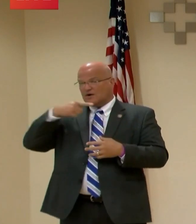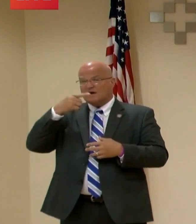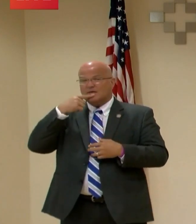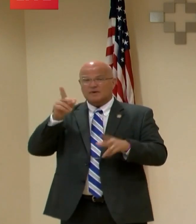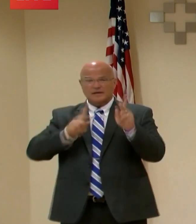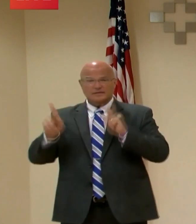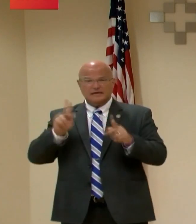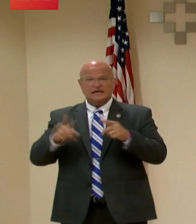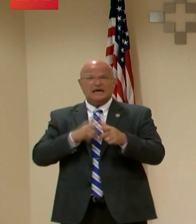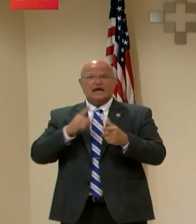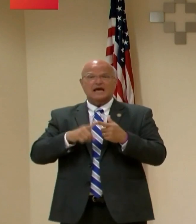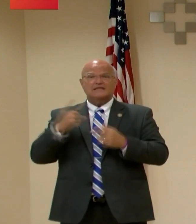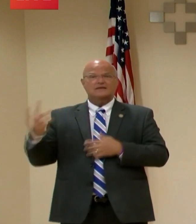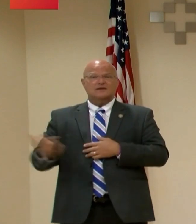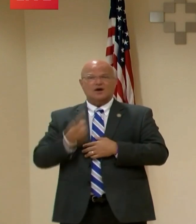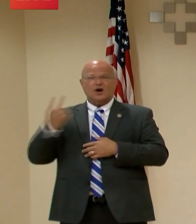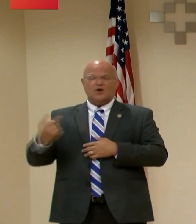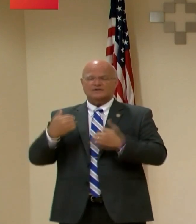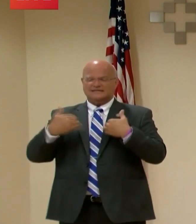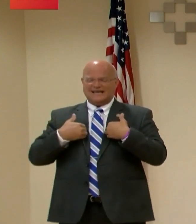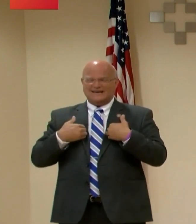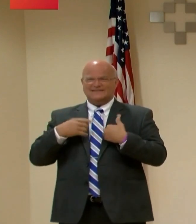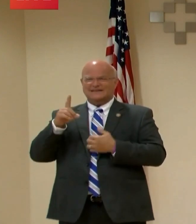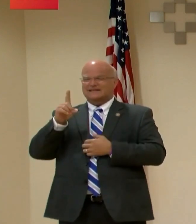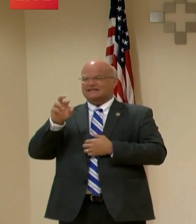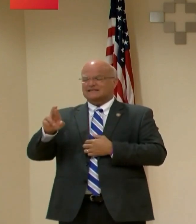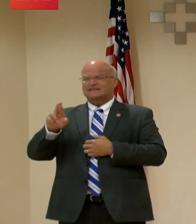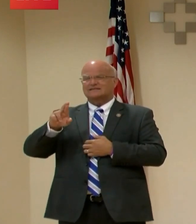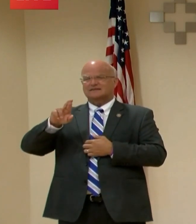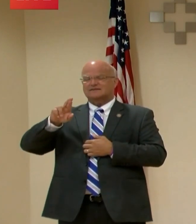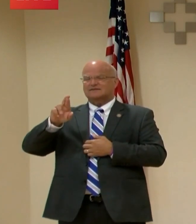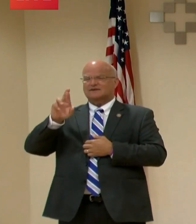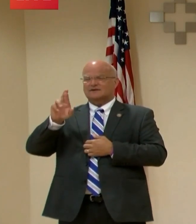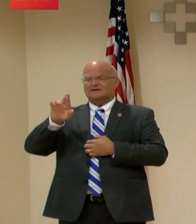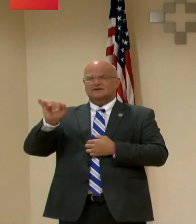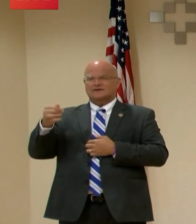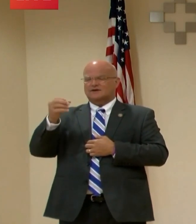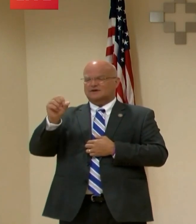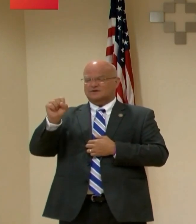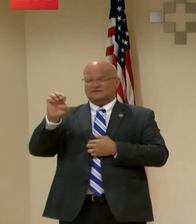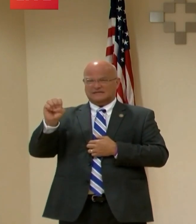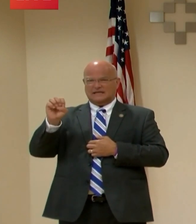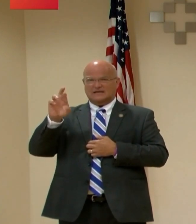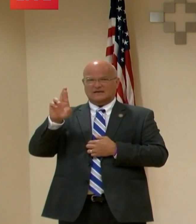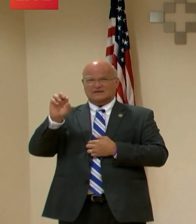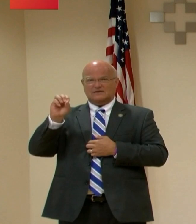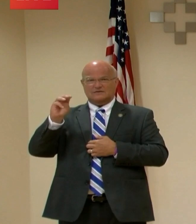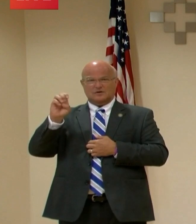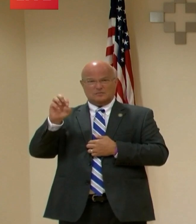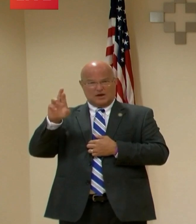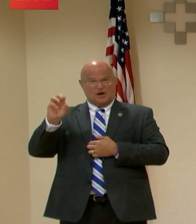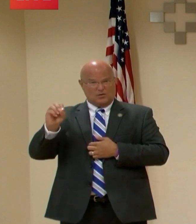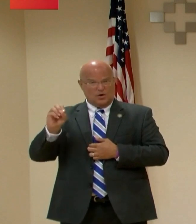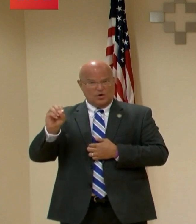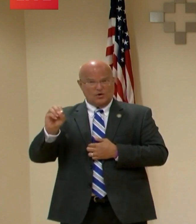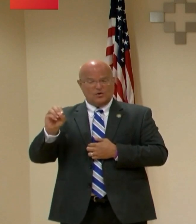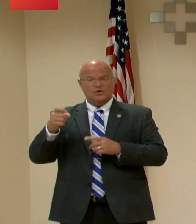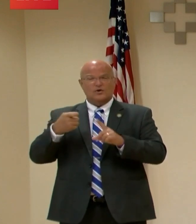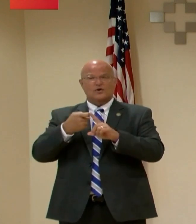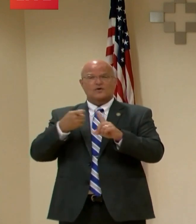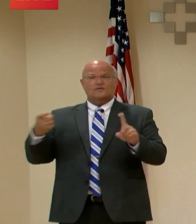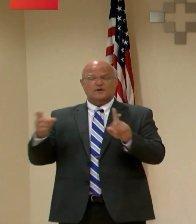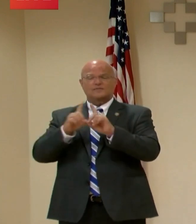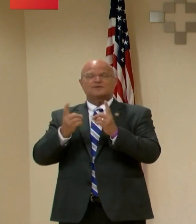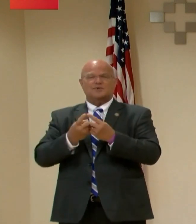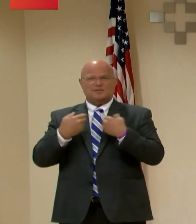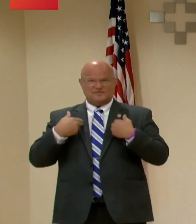public. And then always a pleasure to be joined by my partner, Dr. Jose Romero of